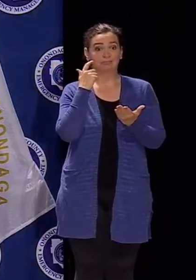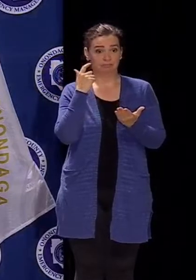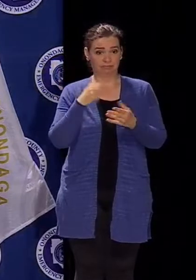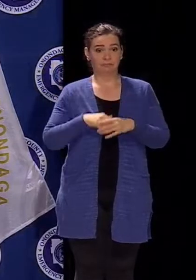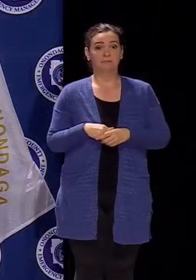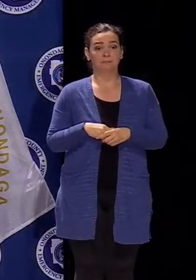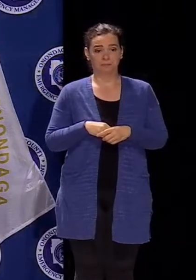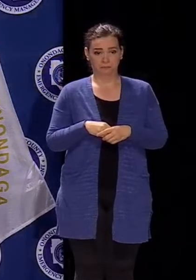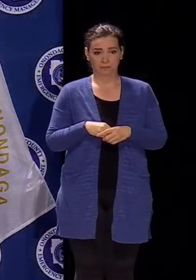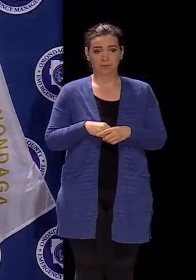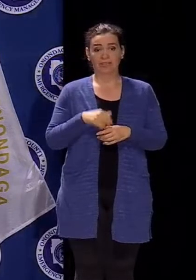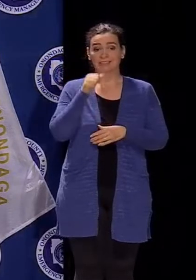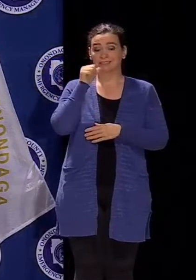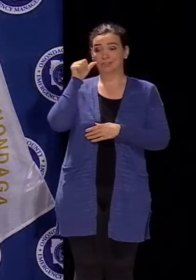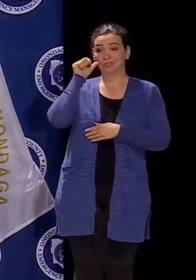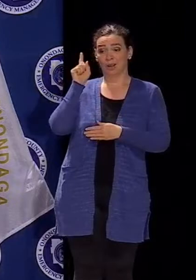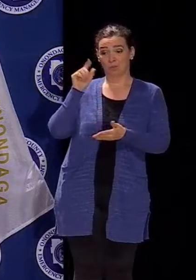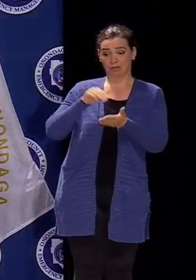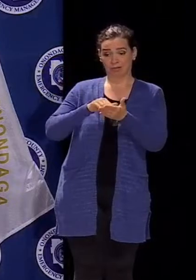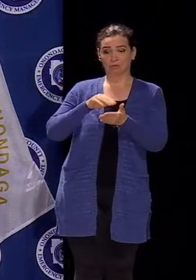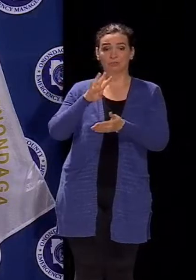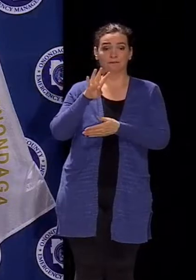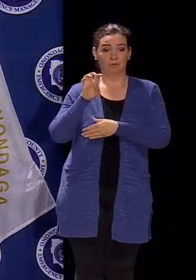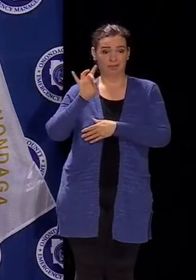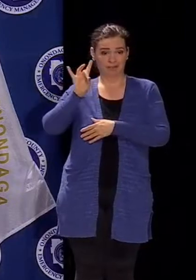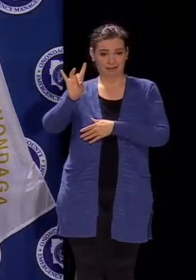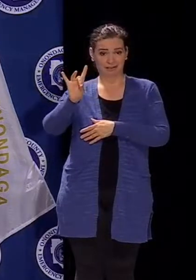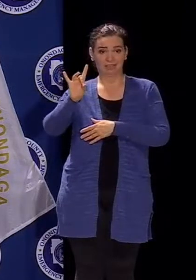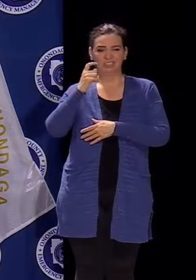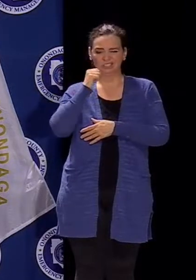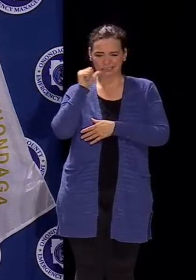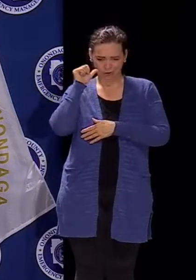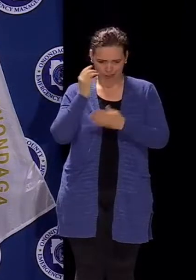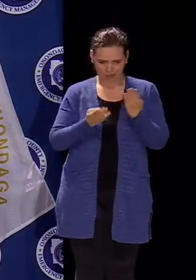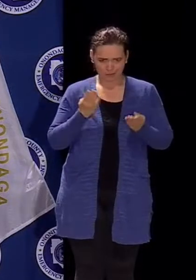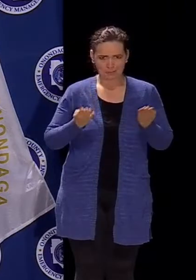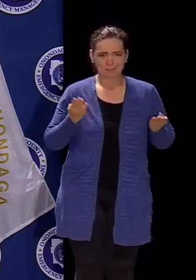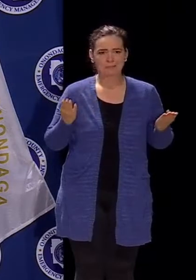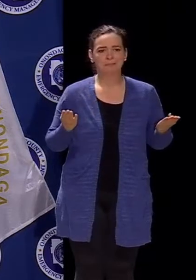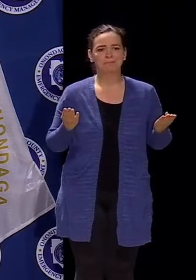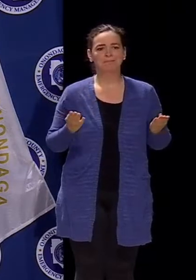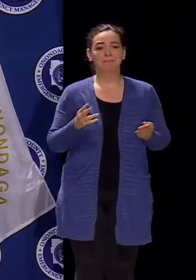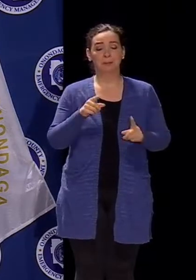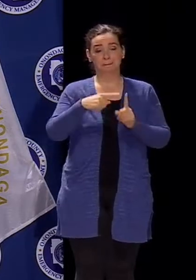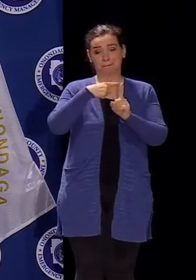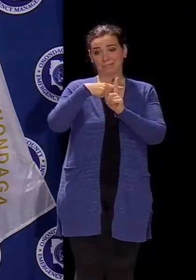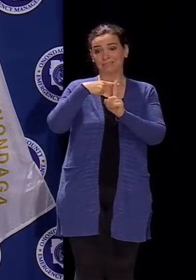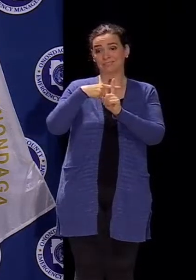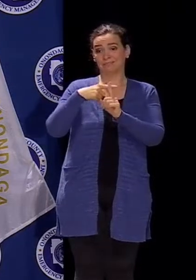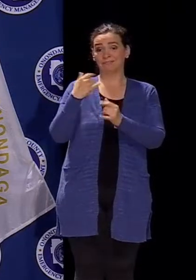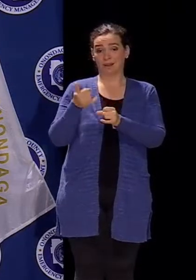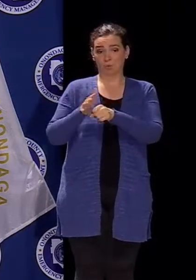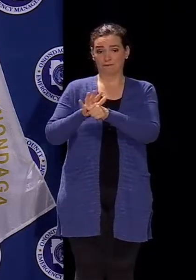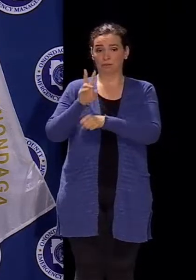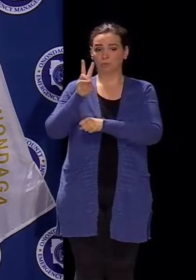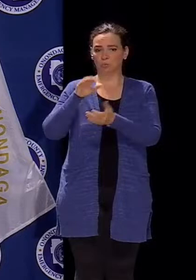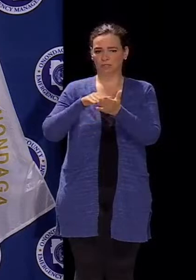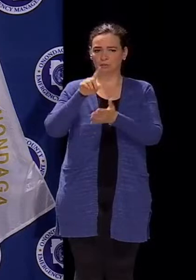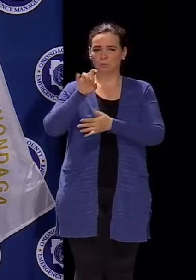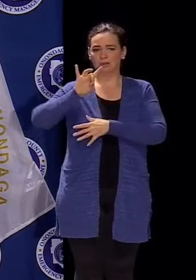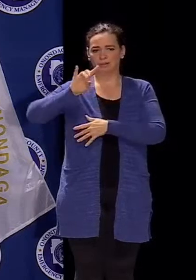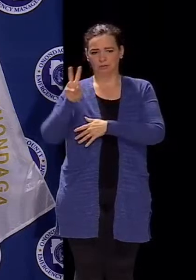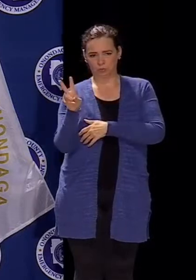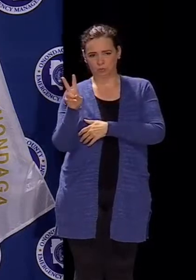1,408 have been returned since yesterday. There are 2,182 positive tests